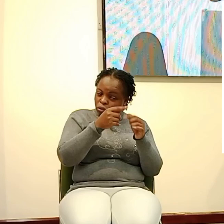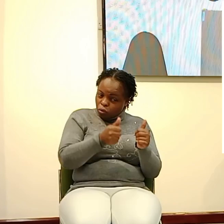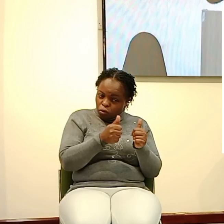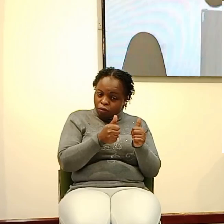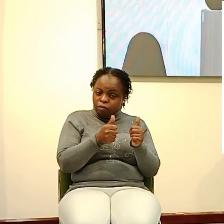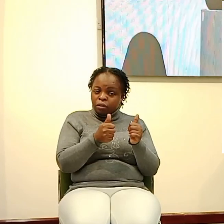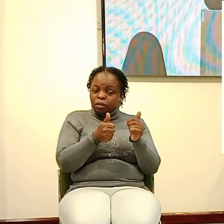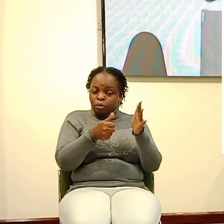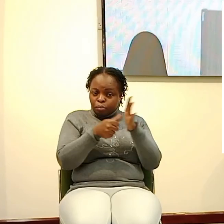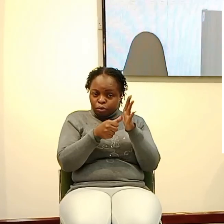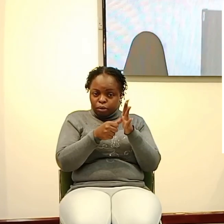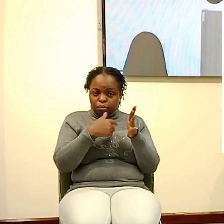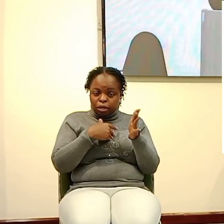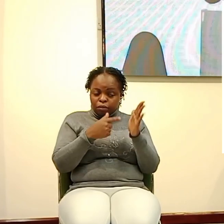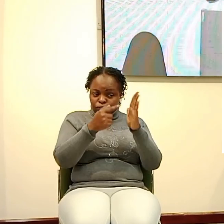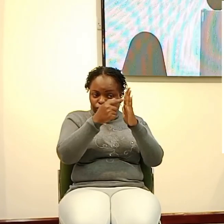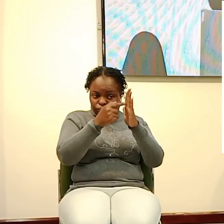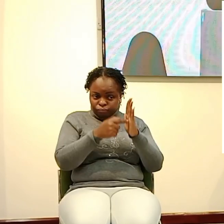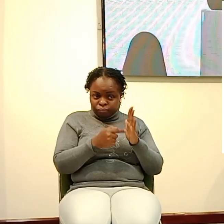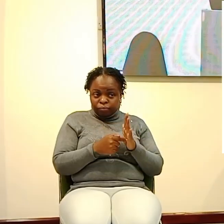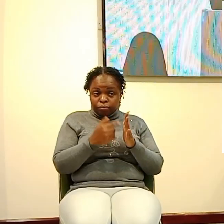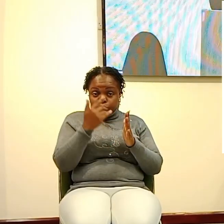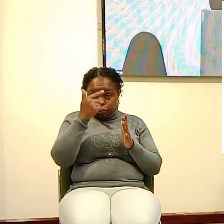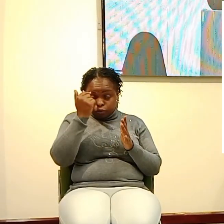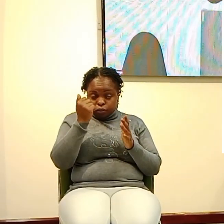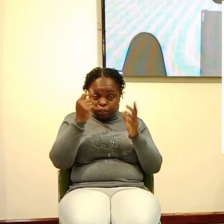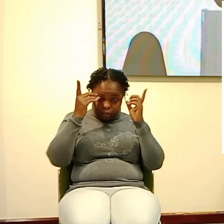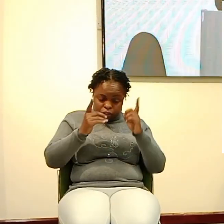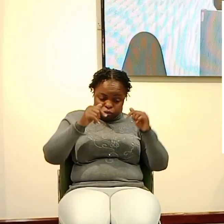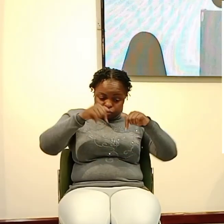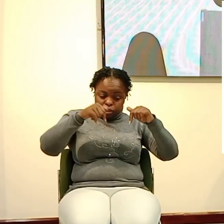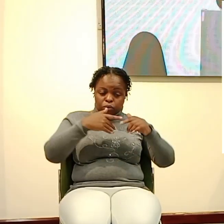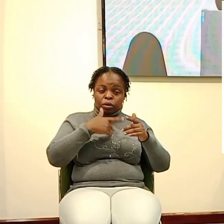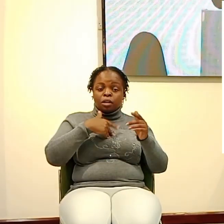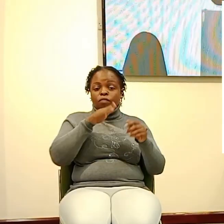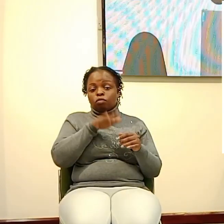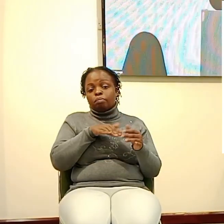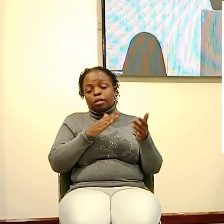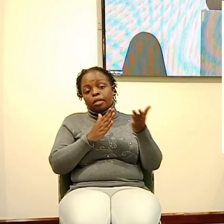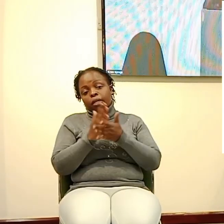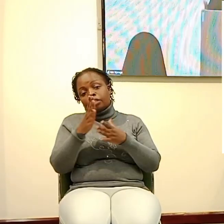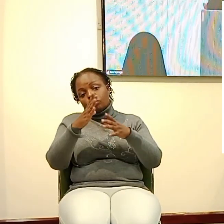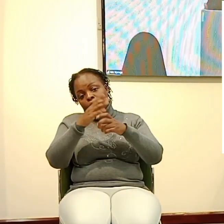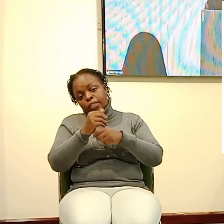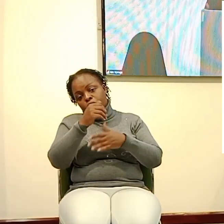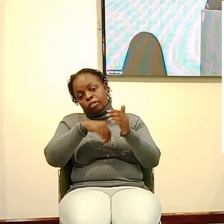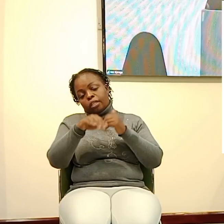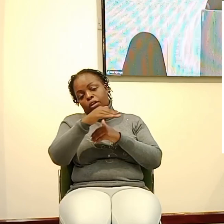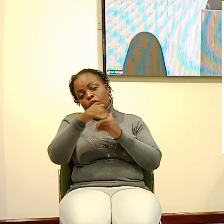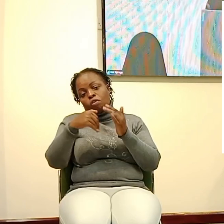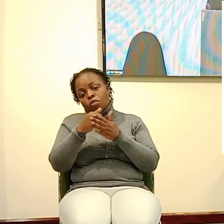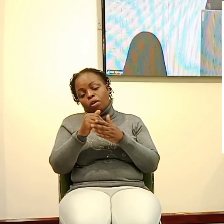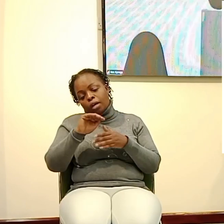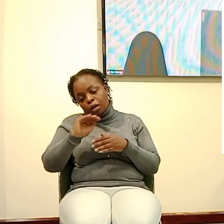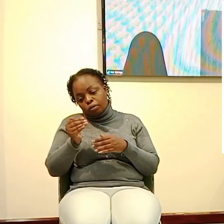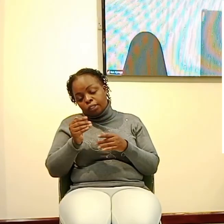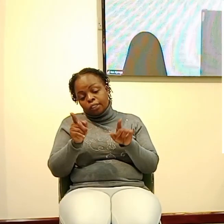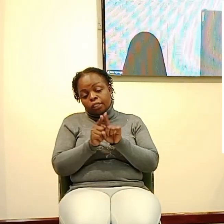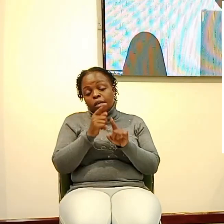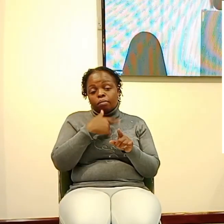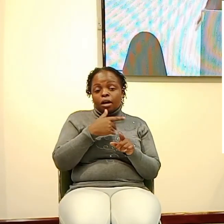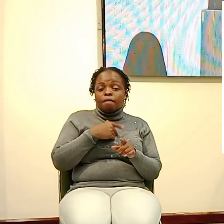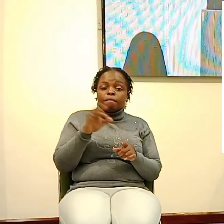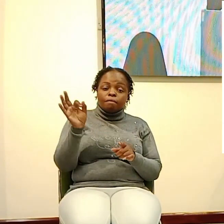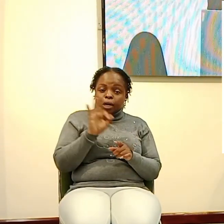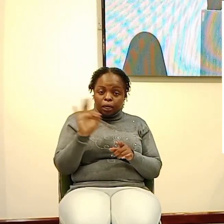that we're having. And because of devolution today, we have women's rights organizations in every county, right? And we have a